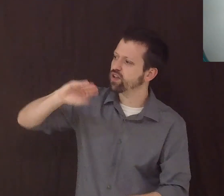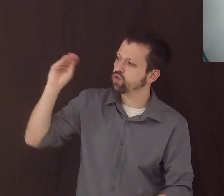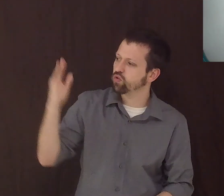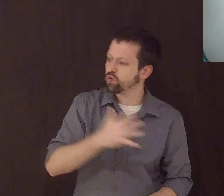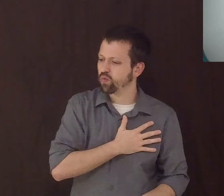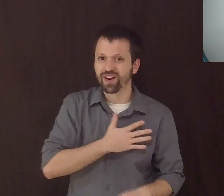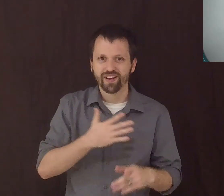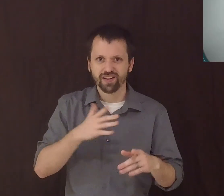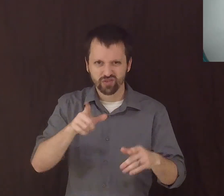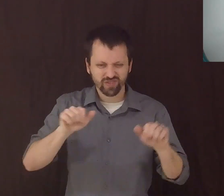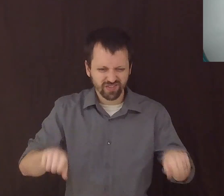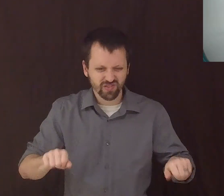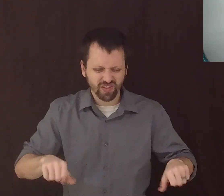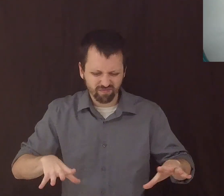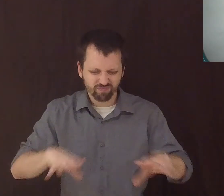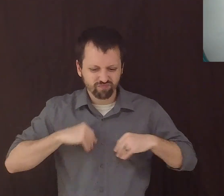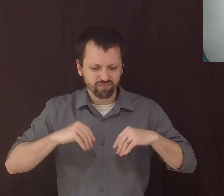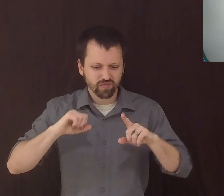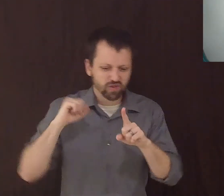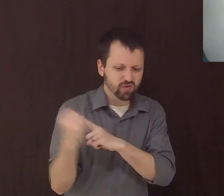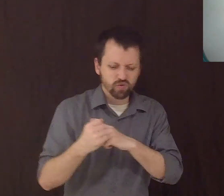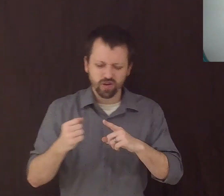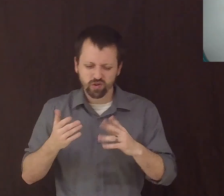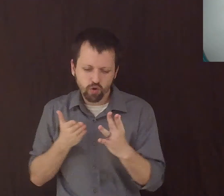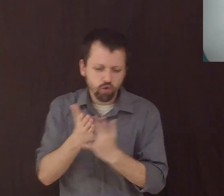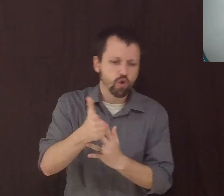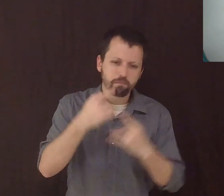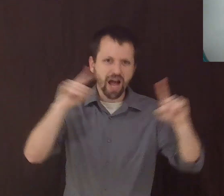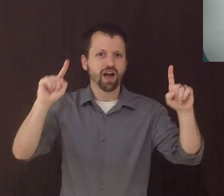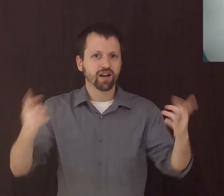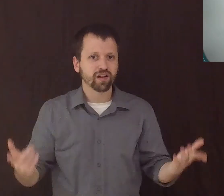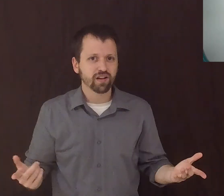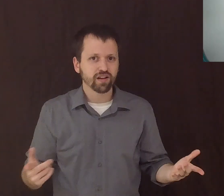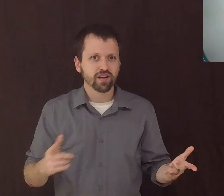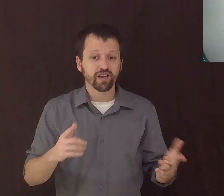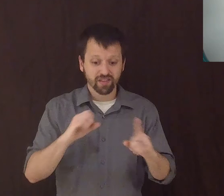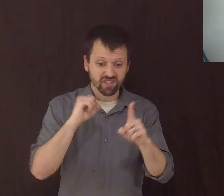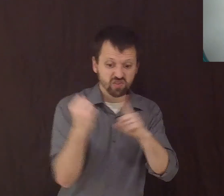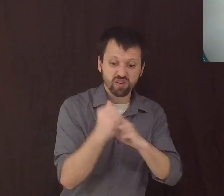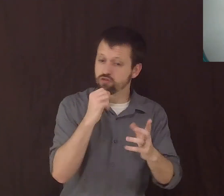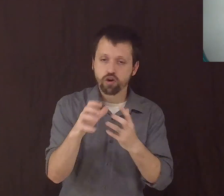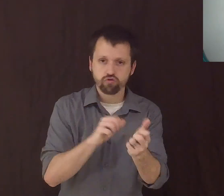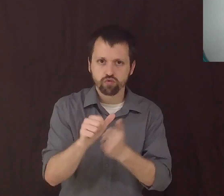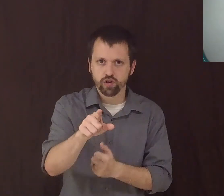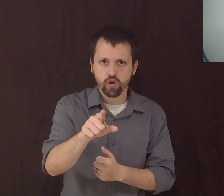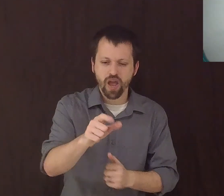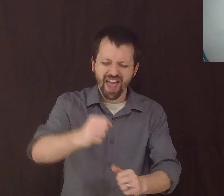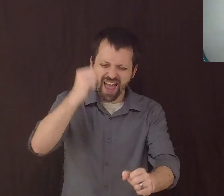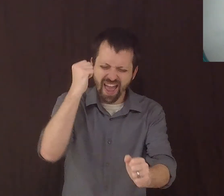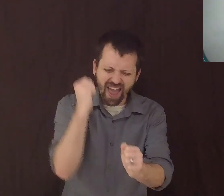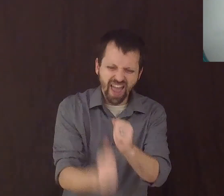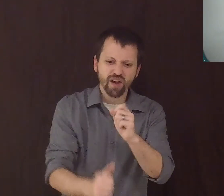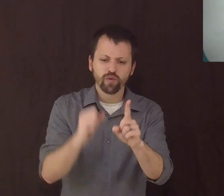able to bear up under it and it doesn't destroy you. There is no adversity that you'll ever face that